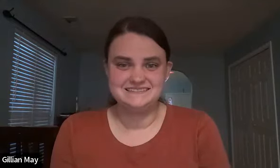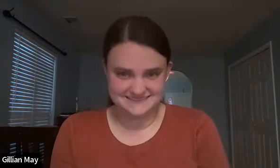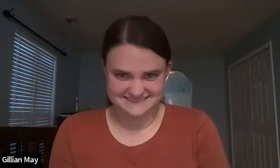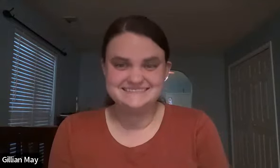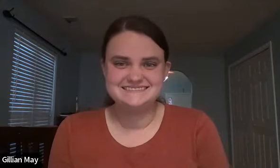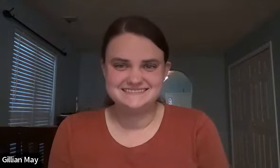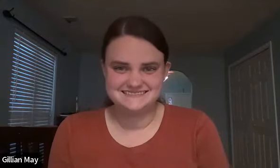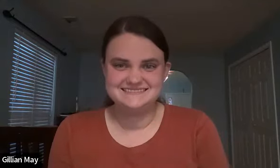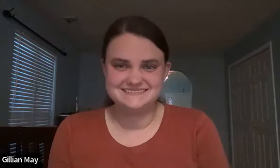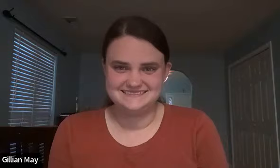Mm-hmm.